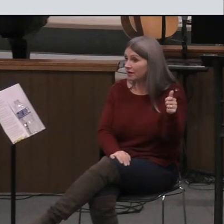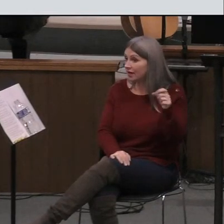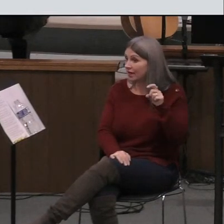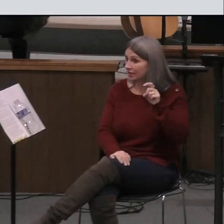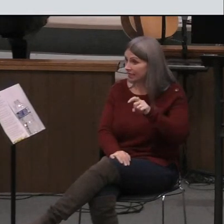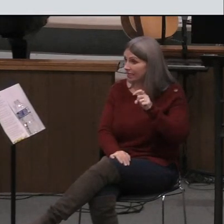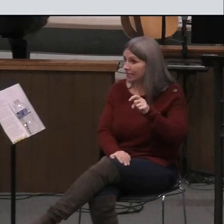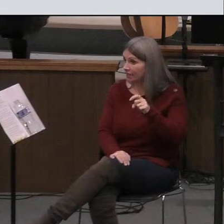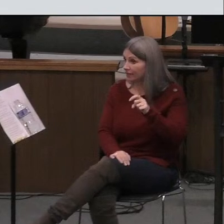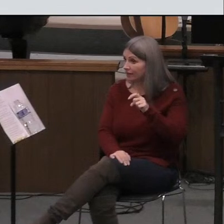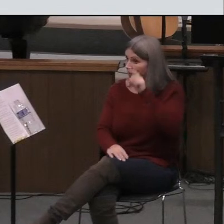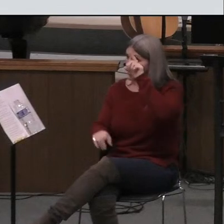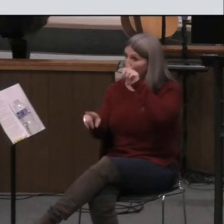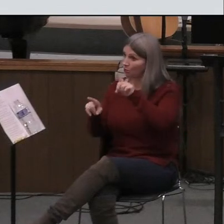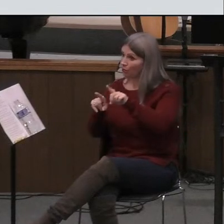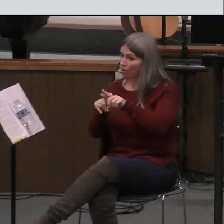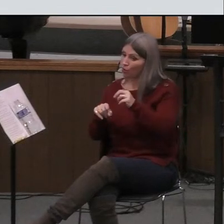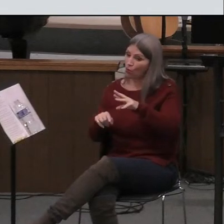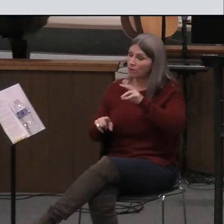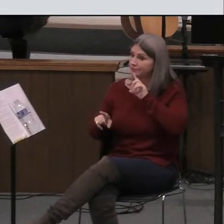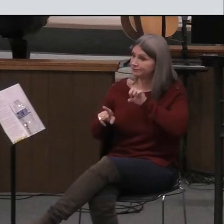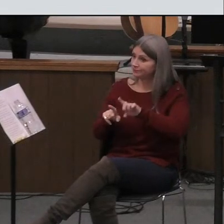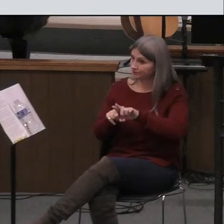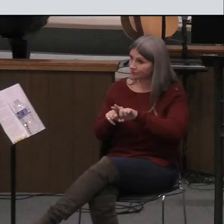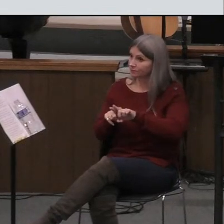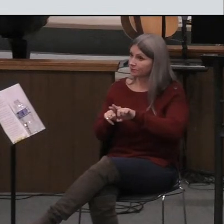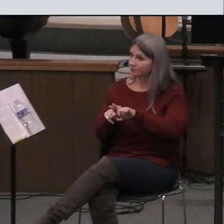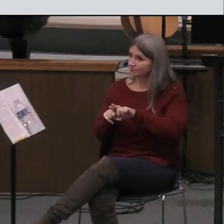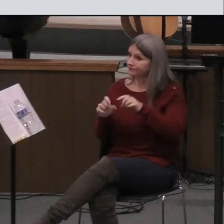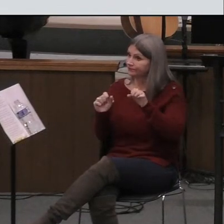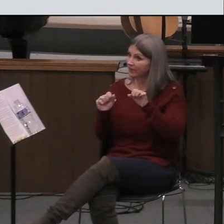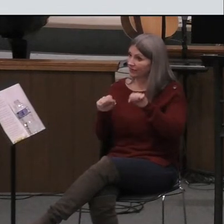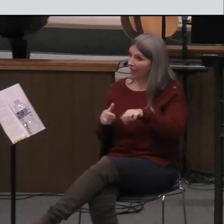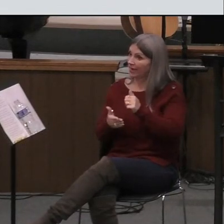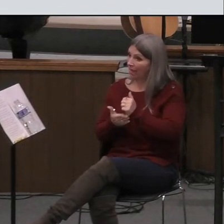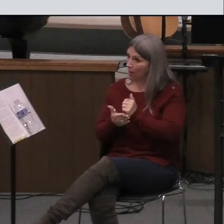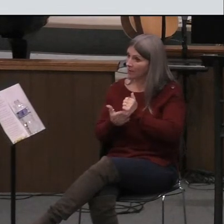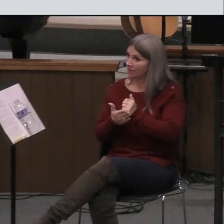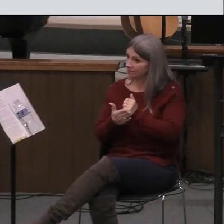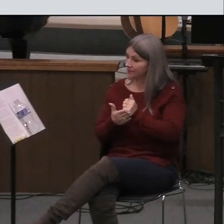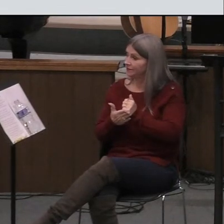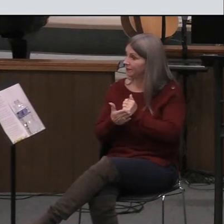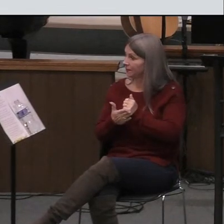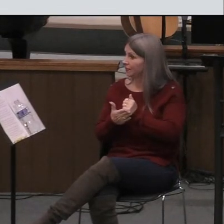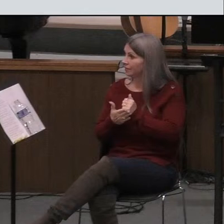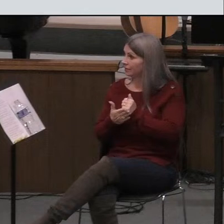a brother or a sister that can hold us accountable.